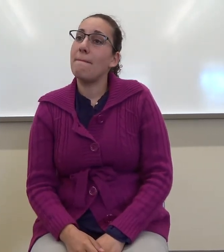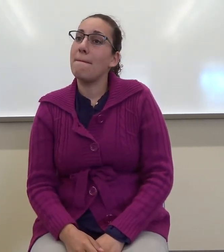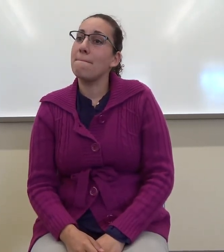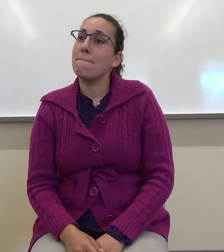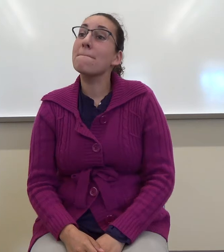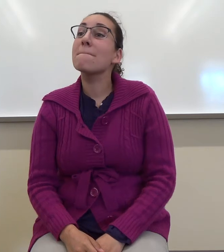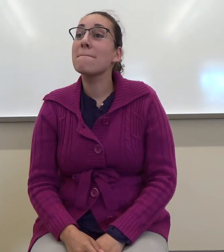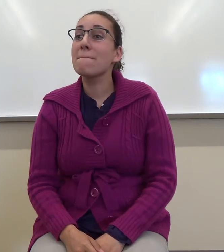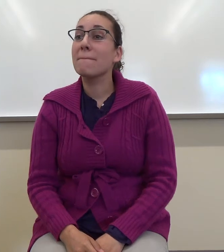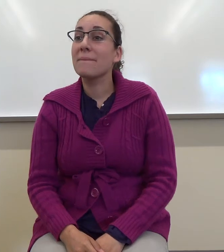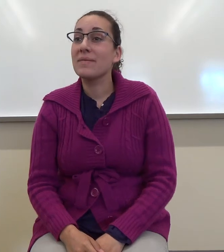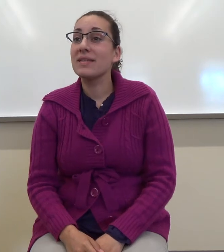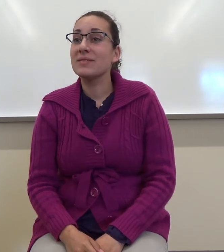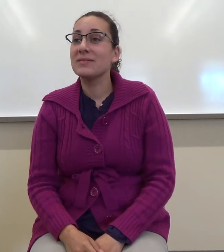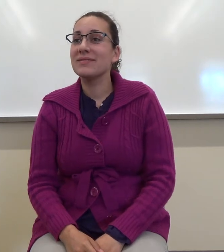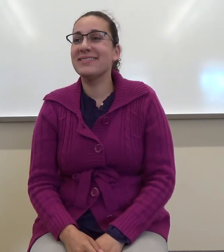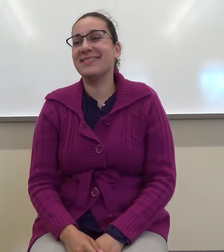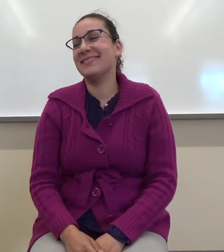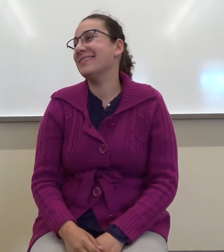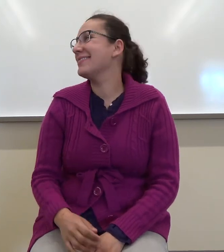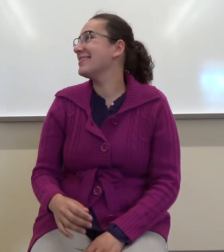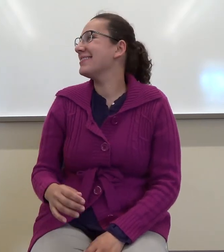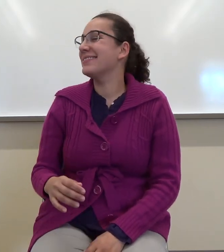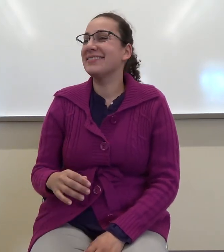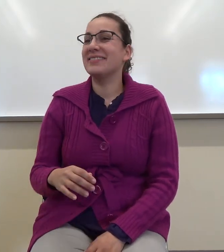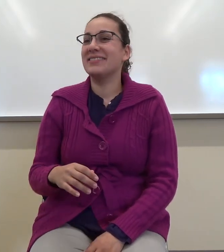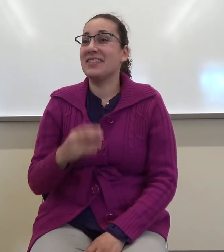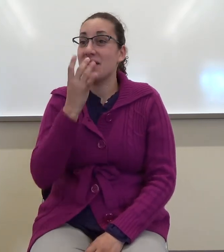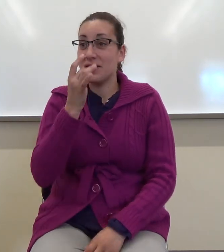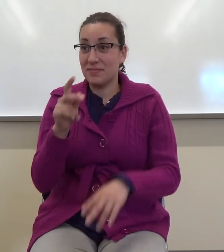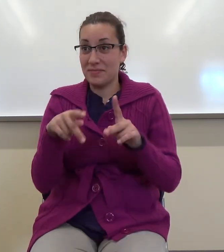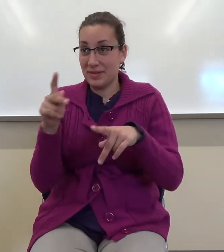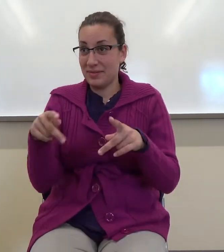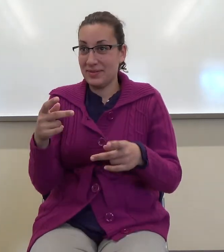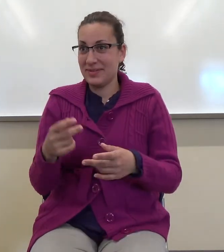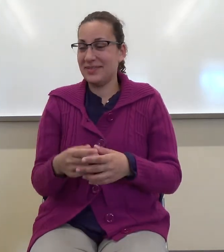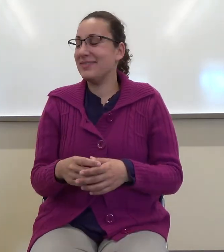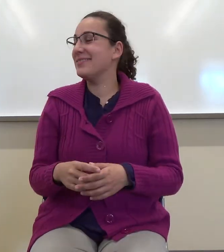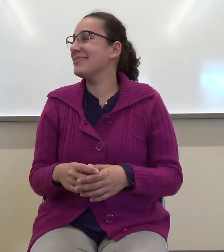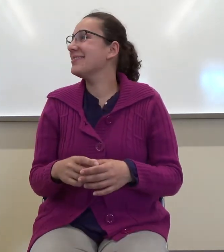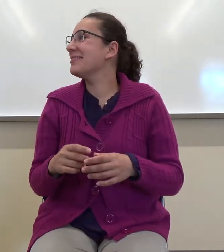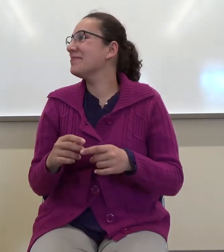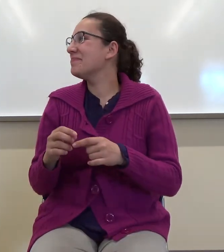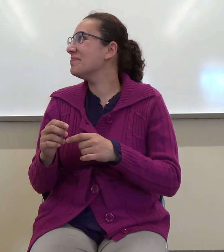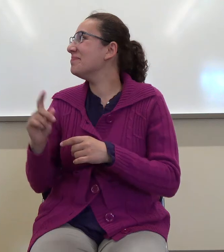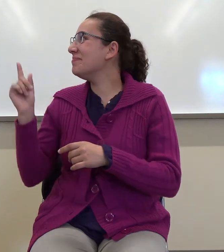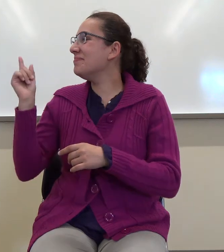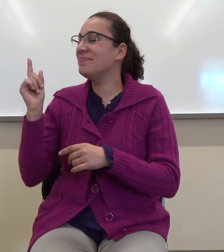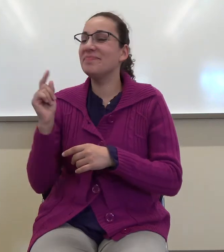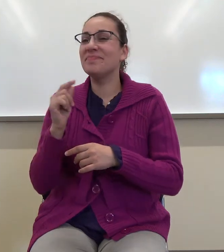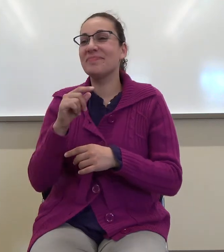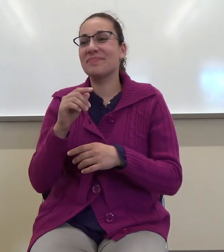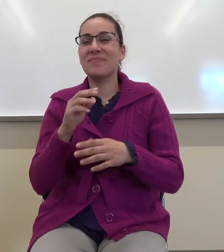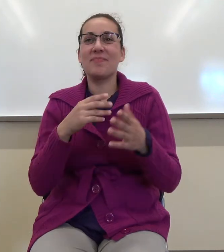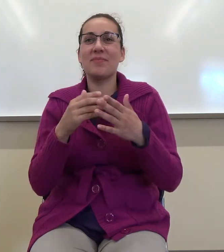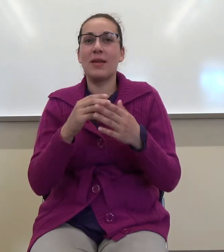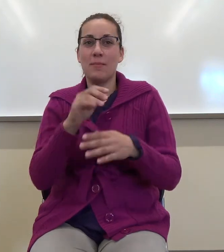dig something up from your prior knowledge that has to do with this. But the bison did not become extinct,